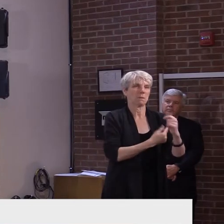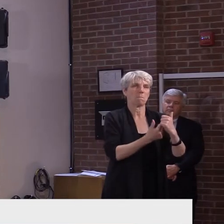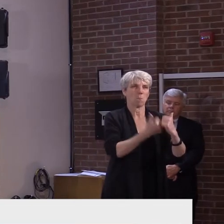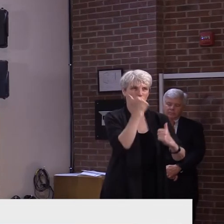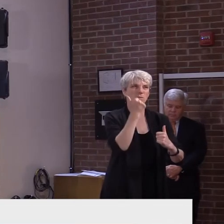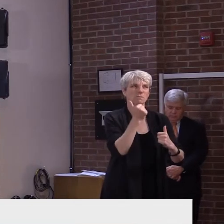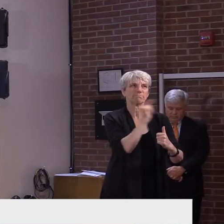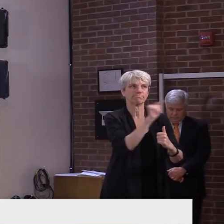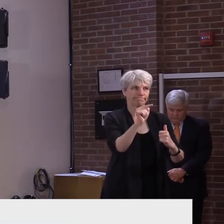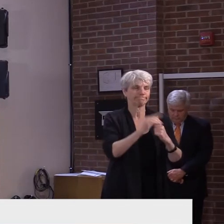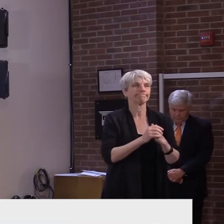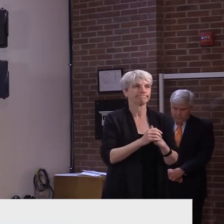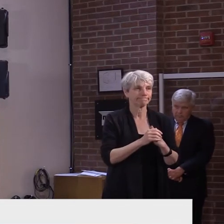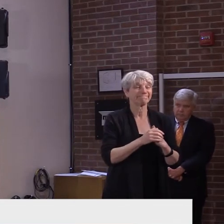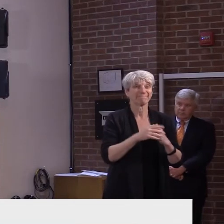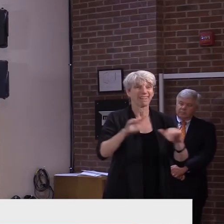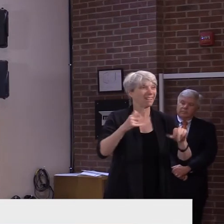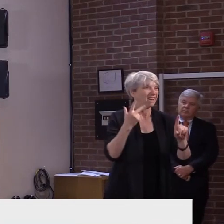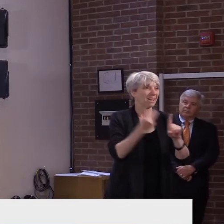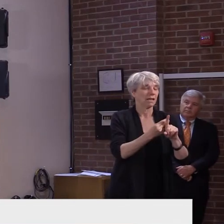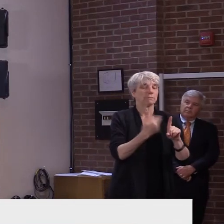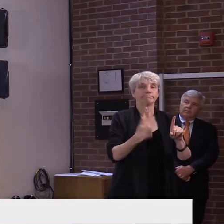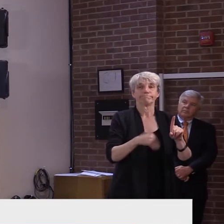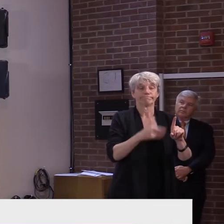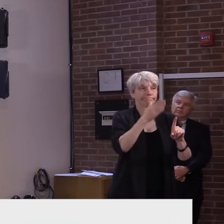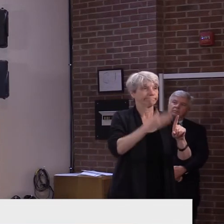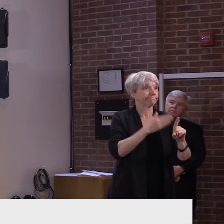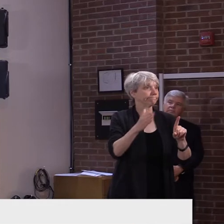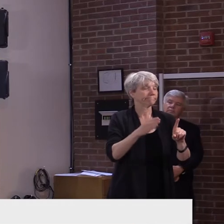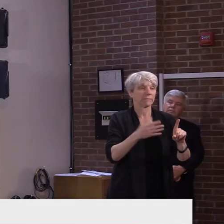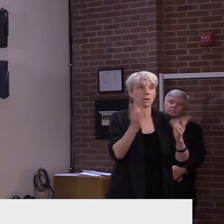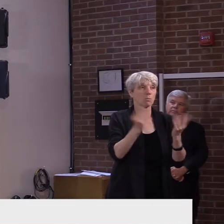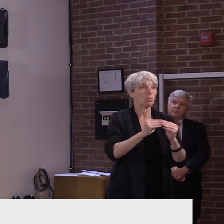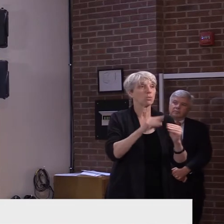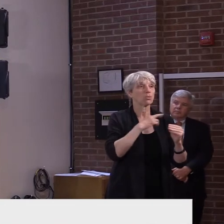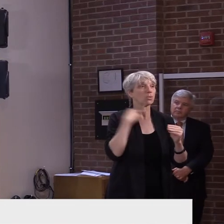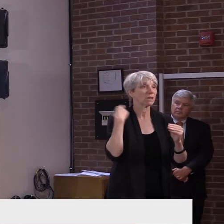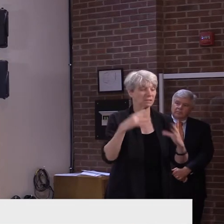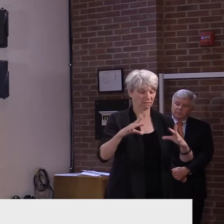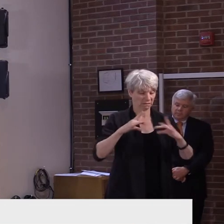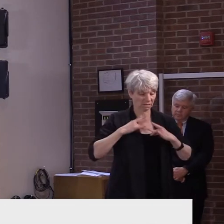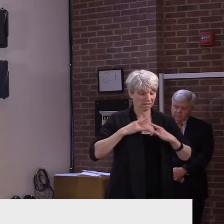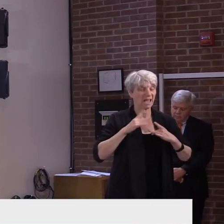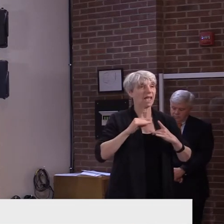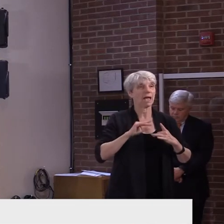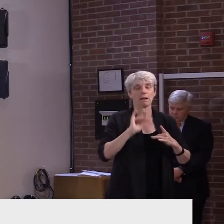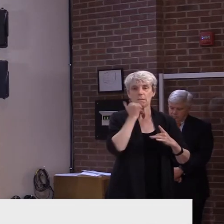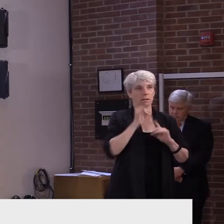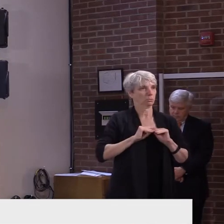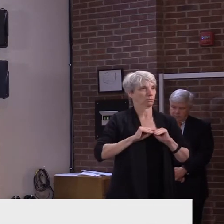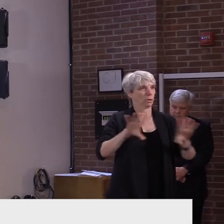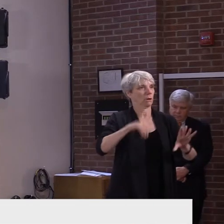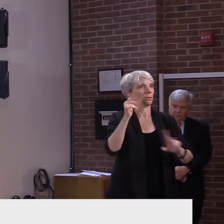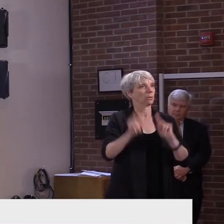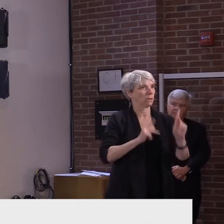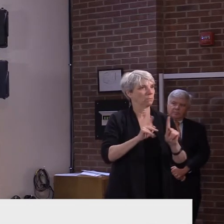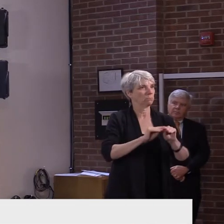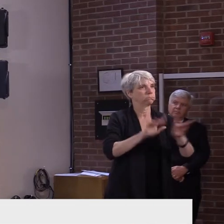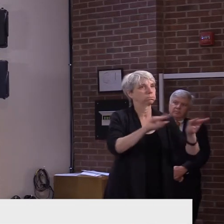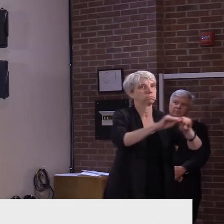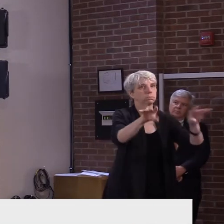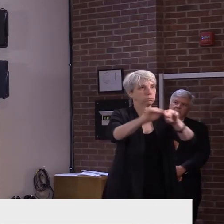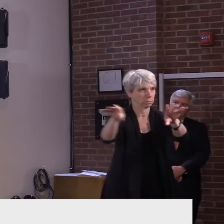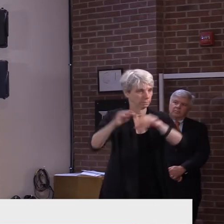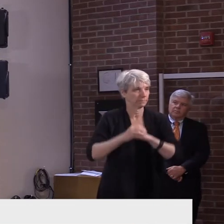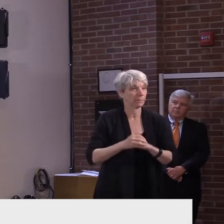the vaccine, these Vermonters are at higher risk of getting and spreading the virus to others. But those who are vaccinated are